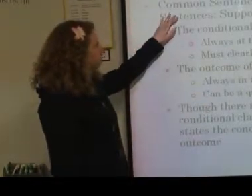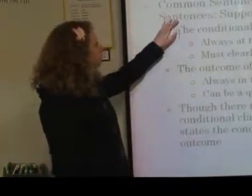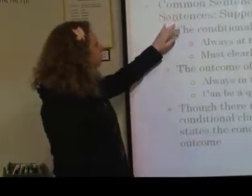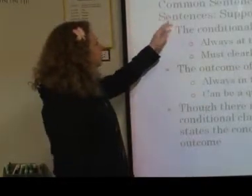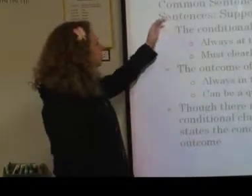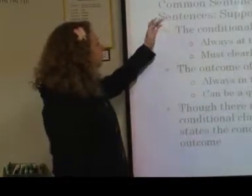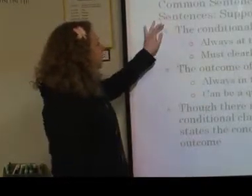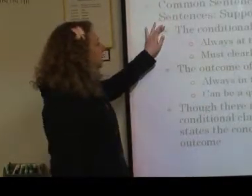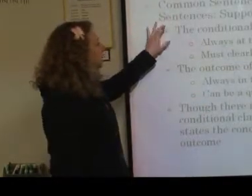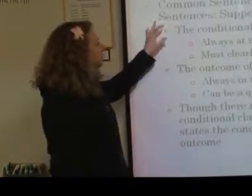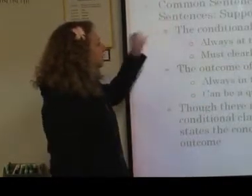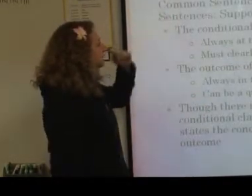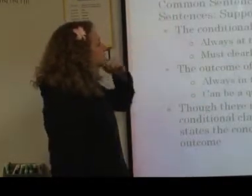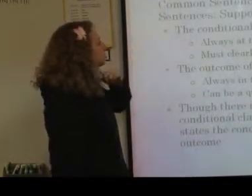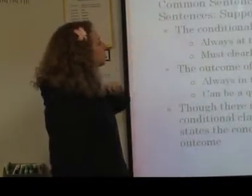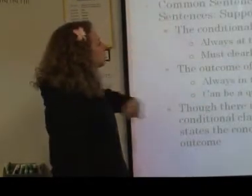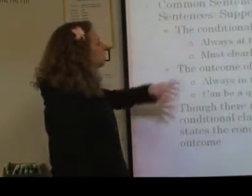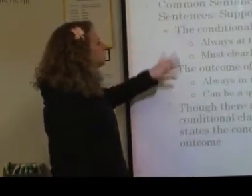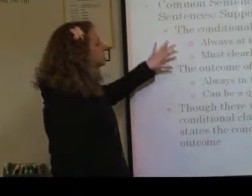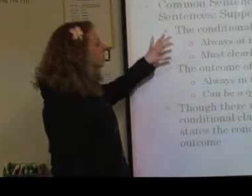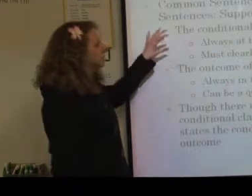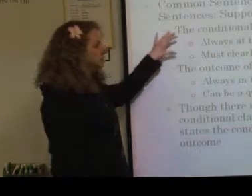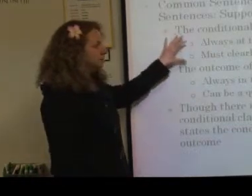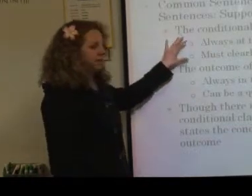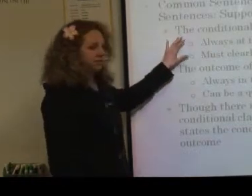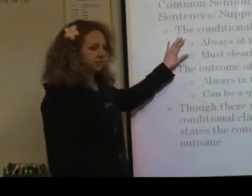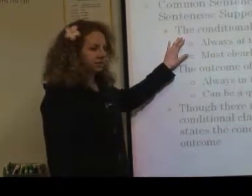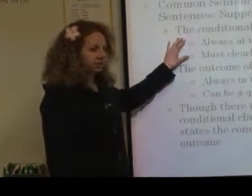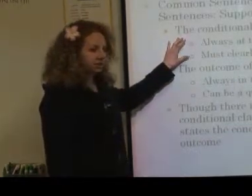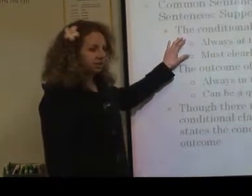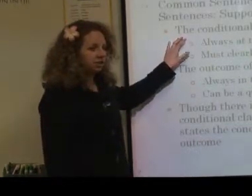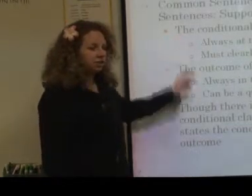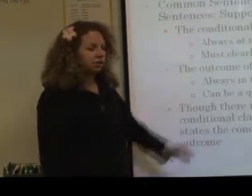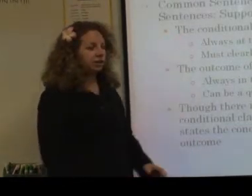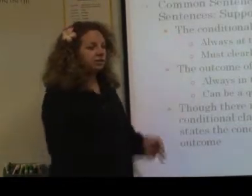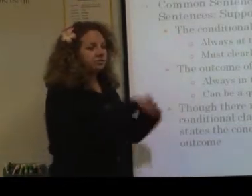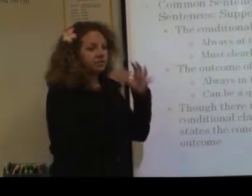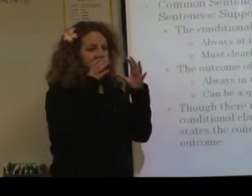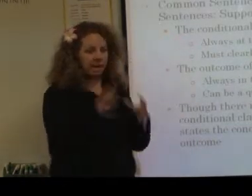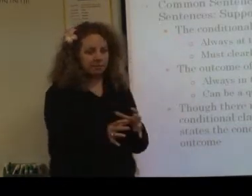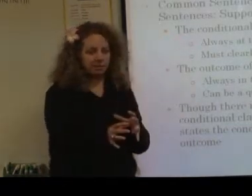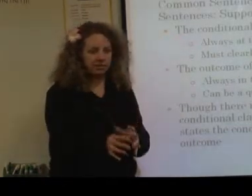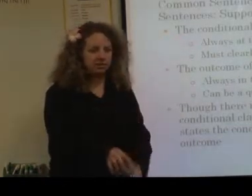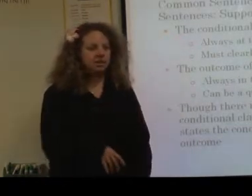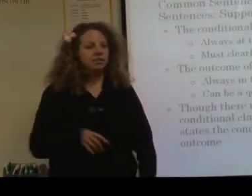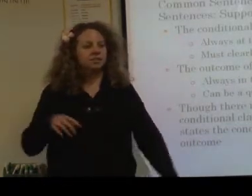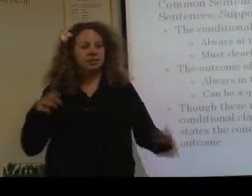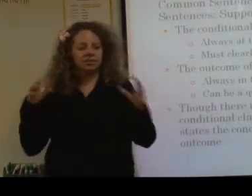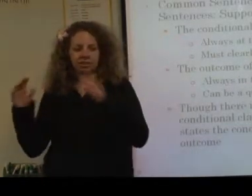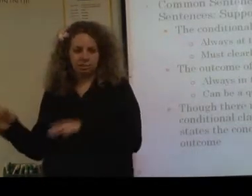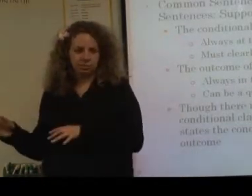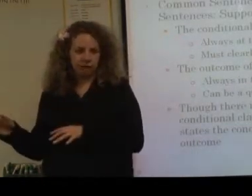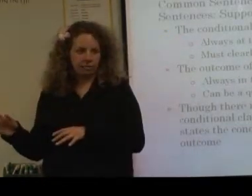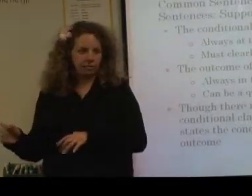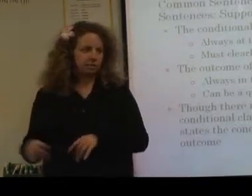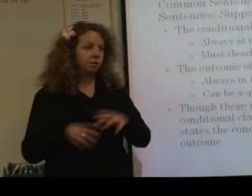suppose, then the conditional clause is always at the beginning of the sentence. So if this happens, then this will happen.